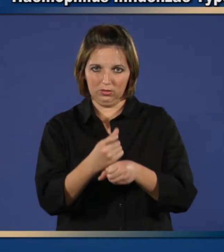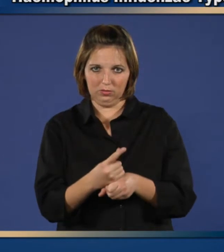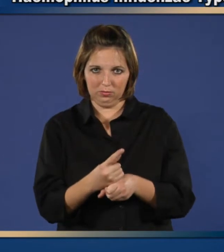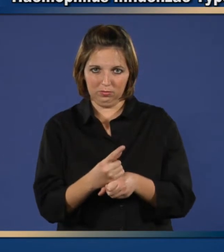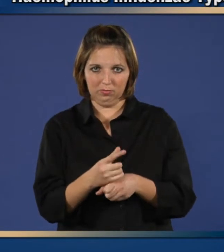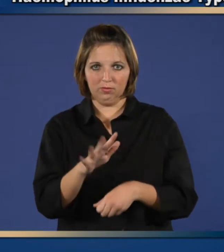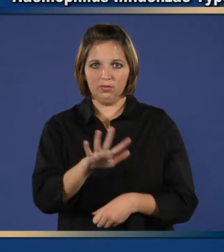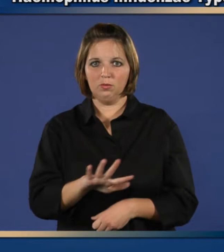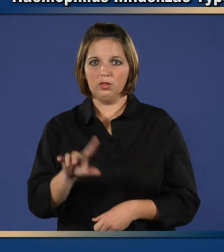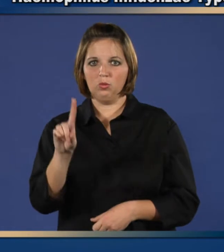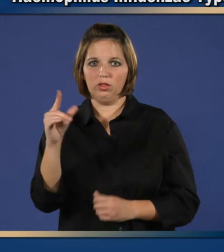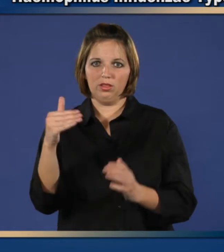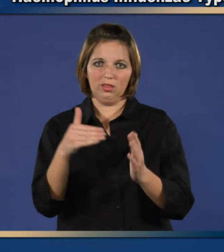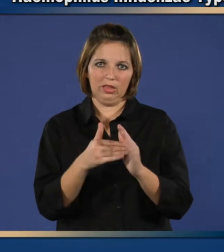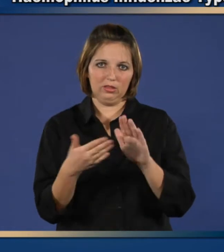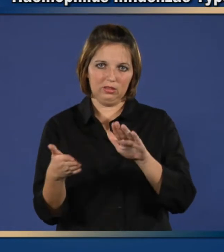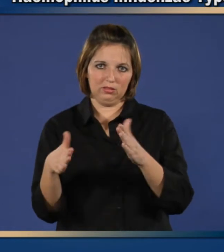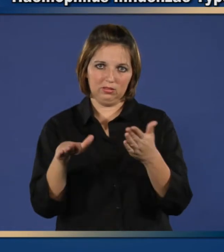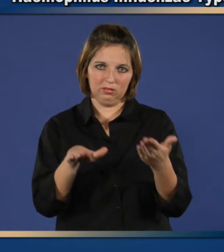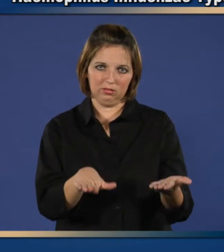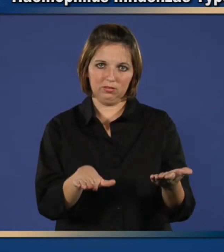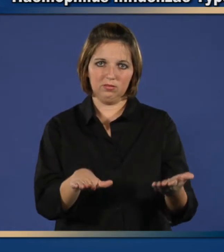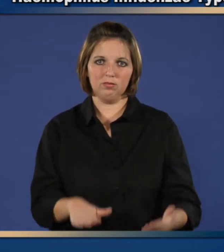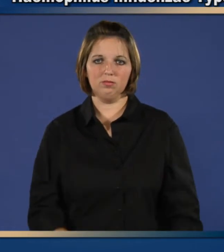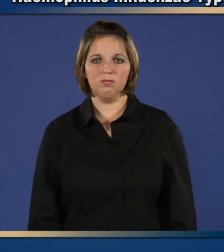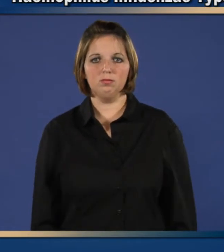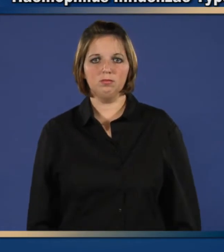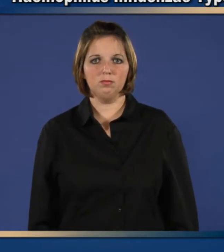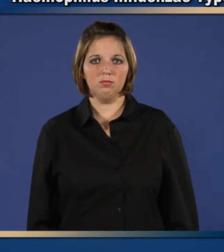and nearly 1,000 people died.